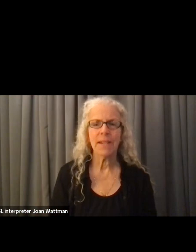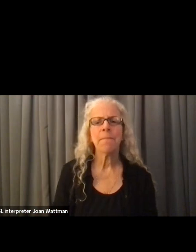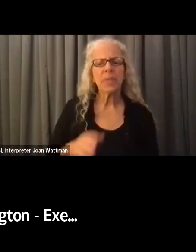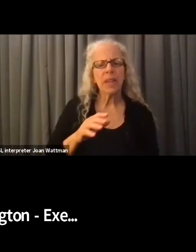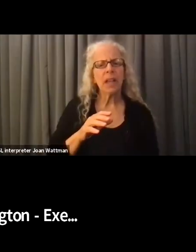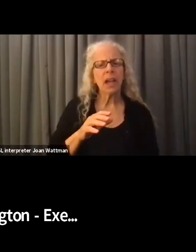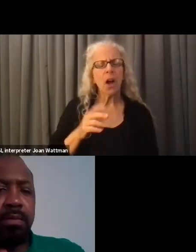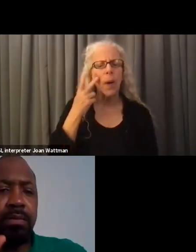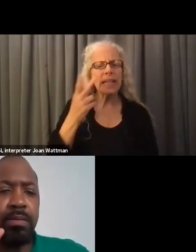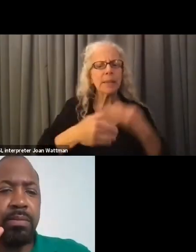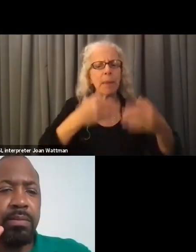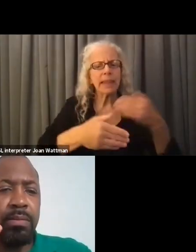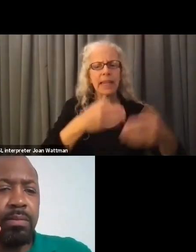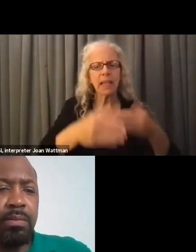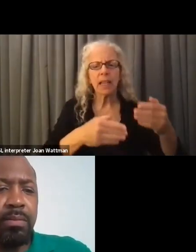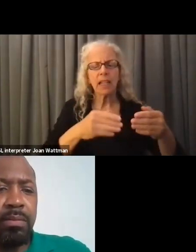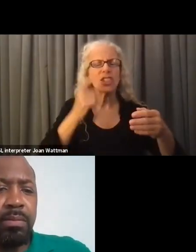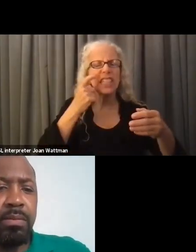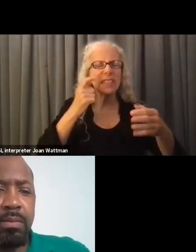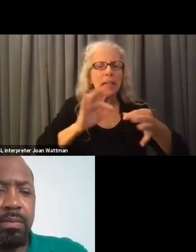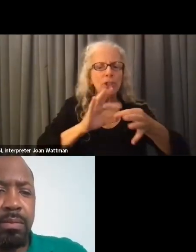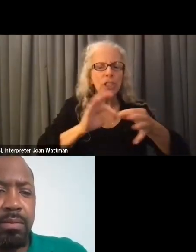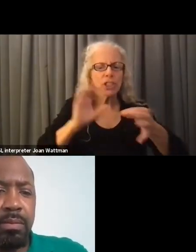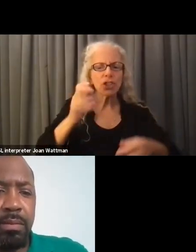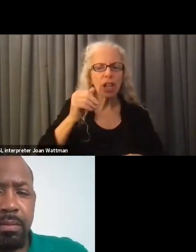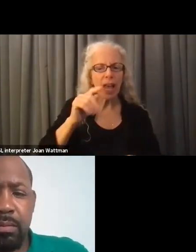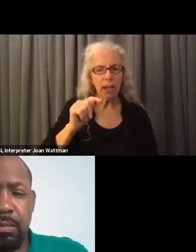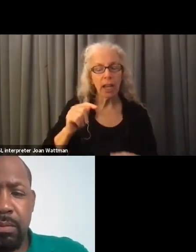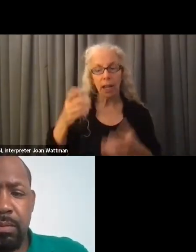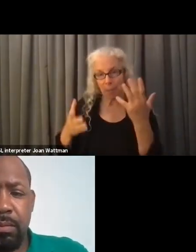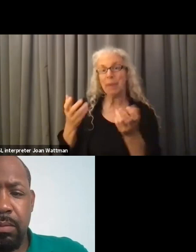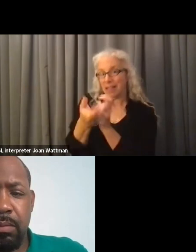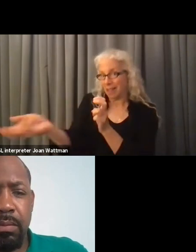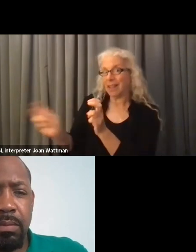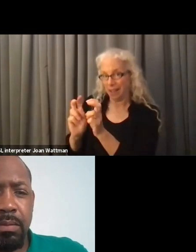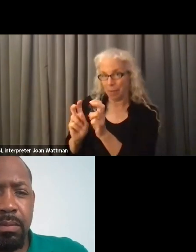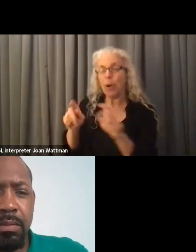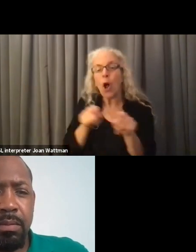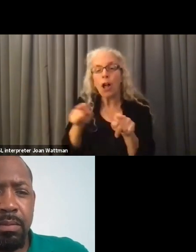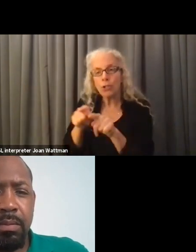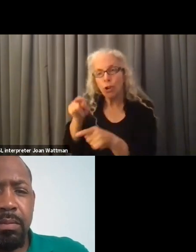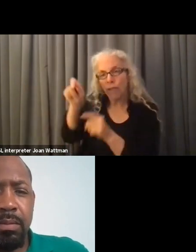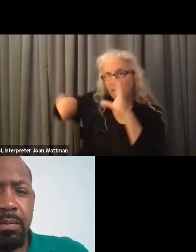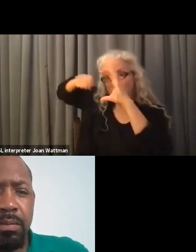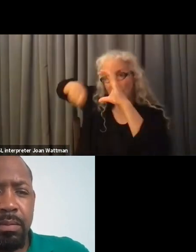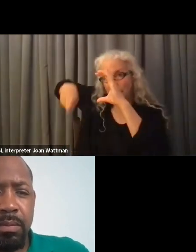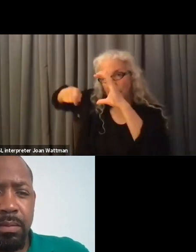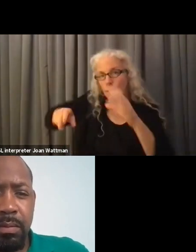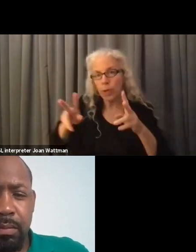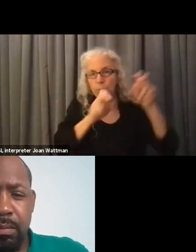Bethany wrote in the chat, would it be possible to have it in person, but have it live streamed as well?